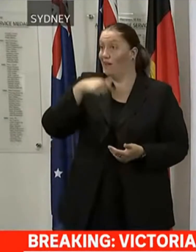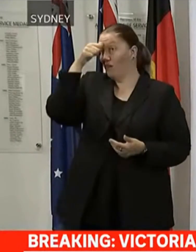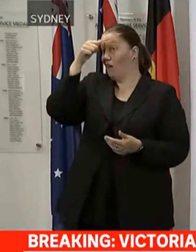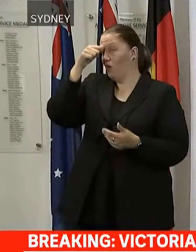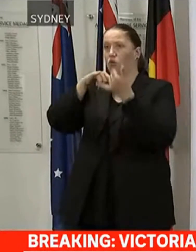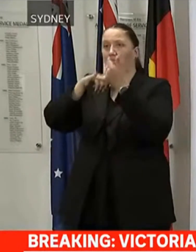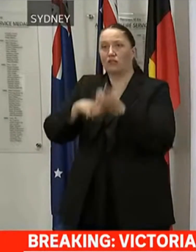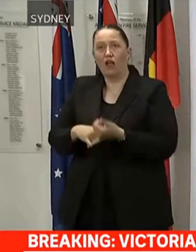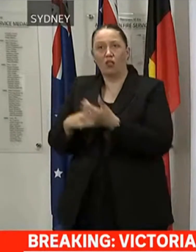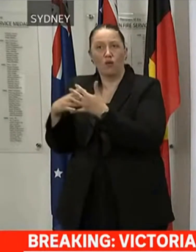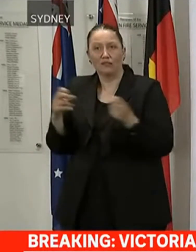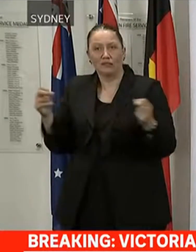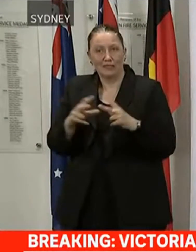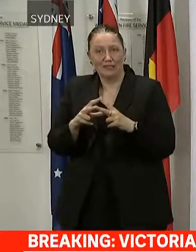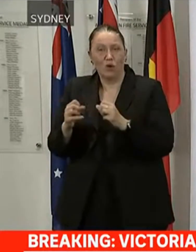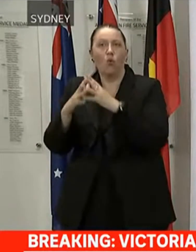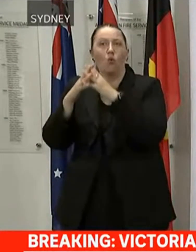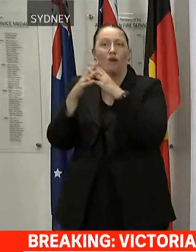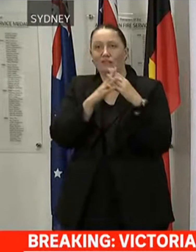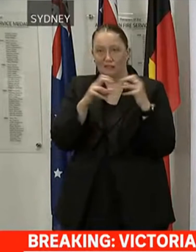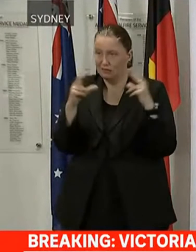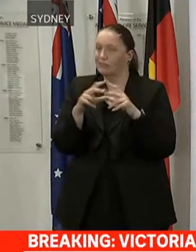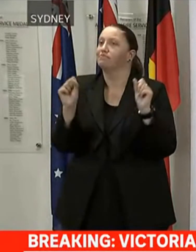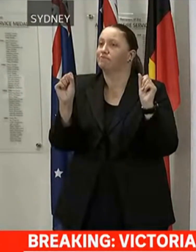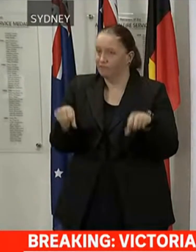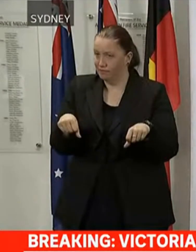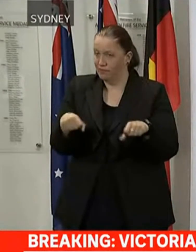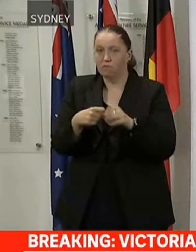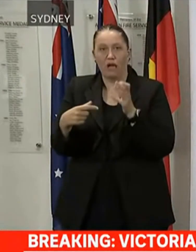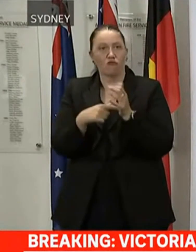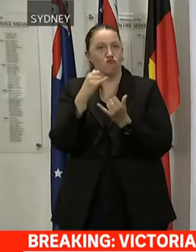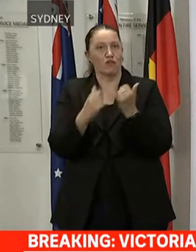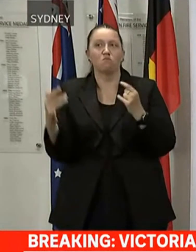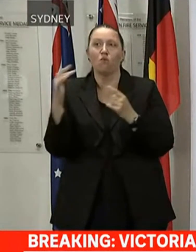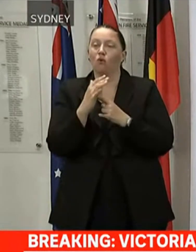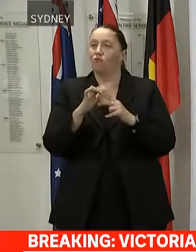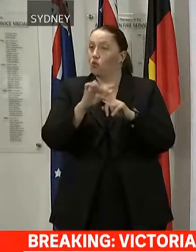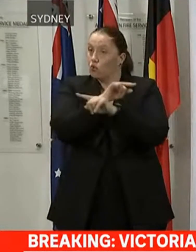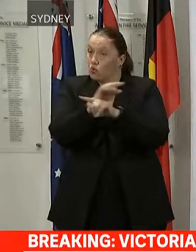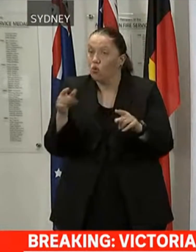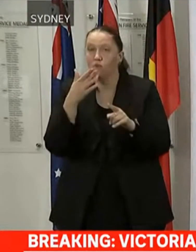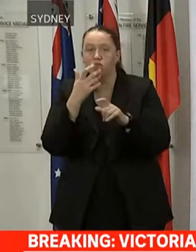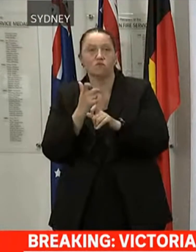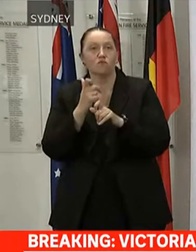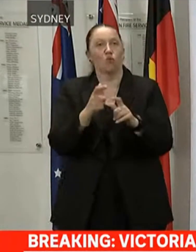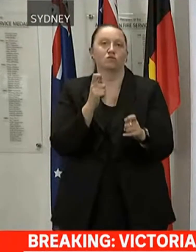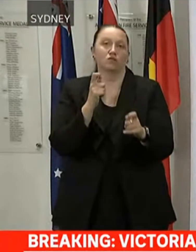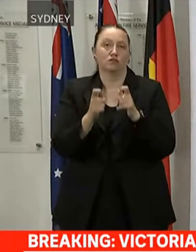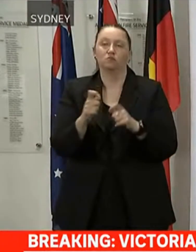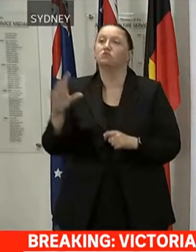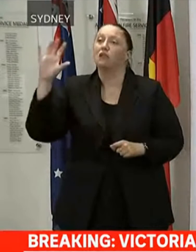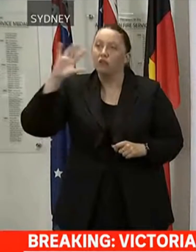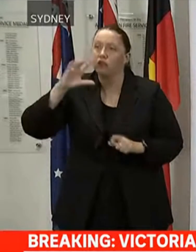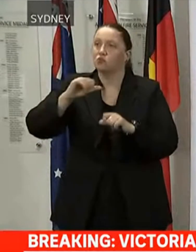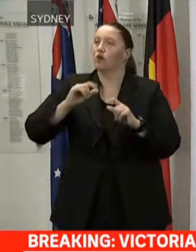Western and Southwestern Sydney, which is why it's really important to have community members in those areas in particular adhere